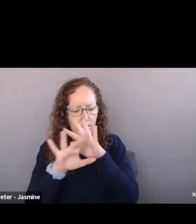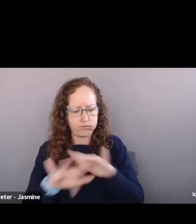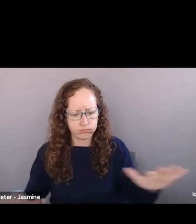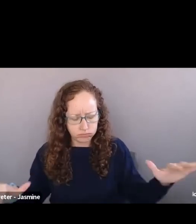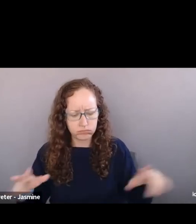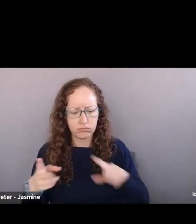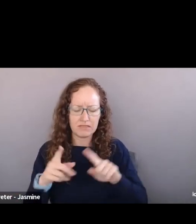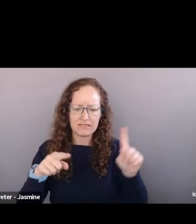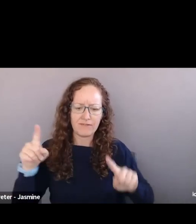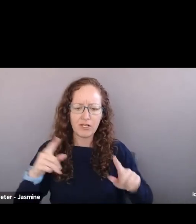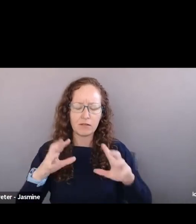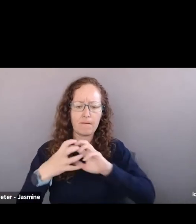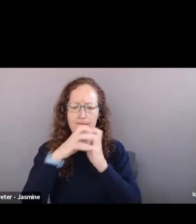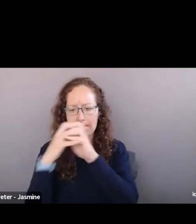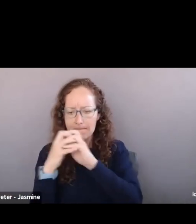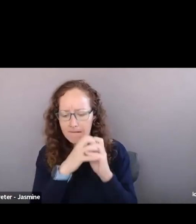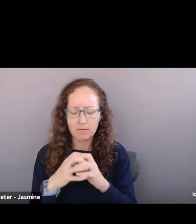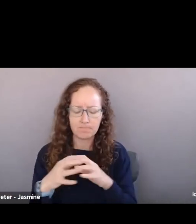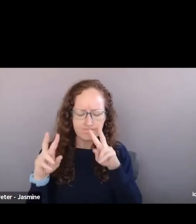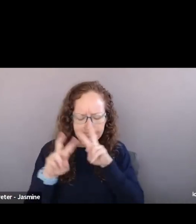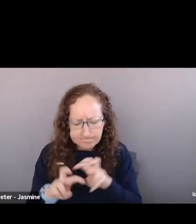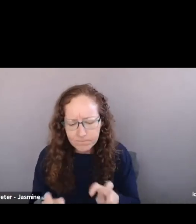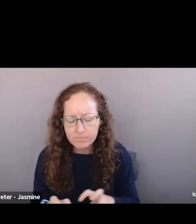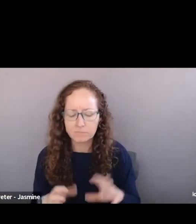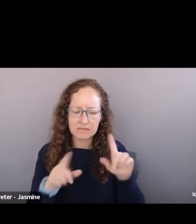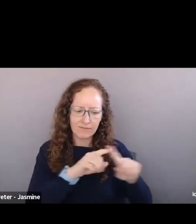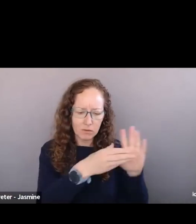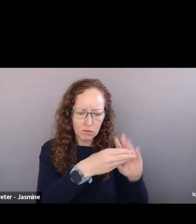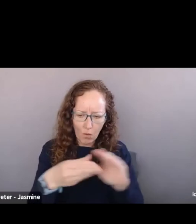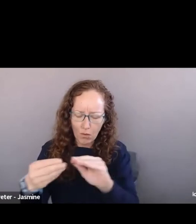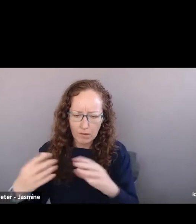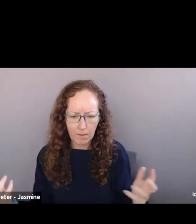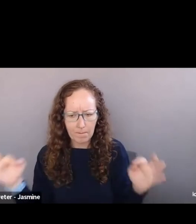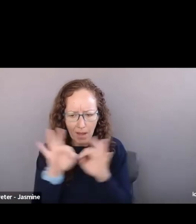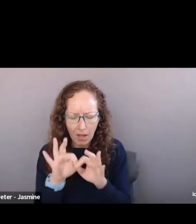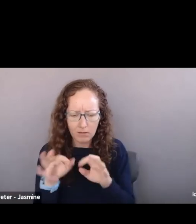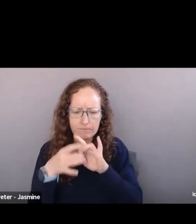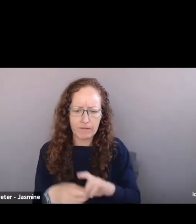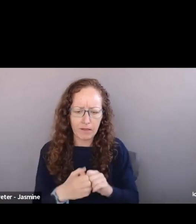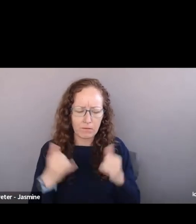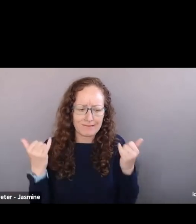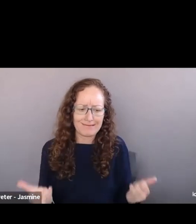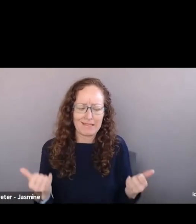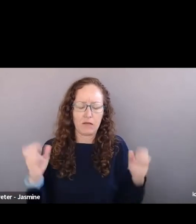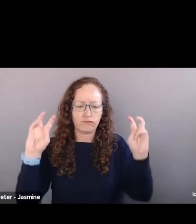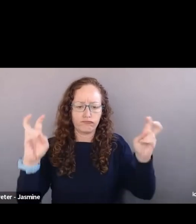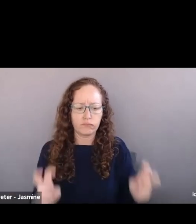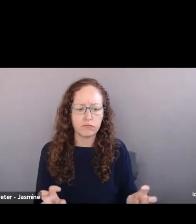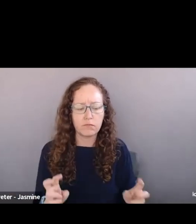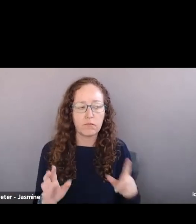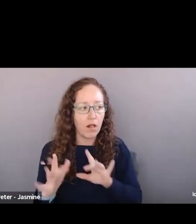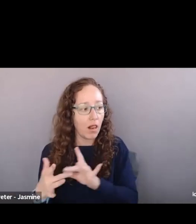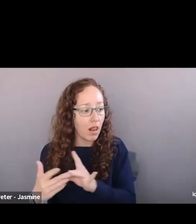and the topics of our time, leading towards models of institutional equity and thrivability in the 21st